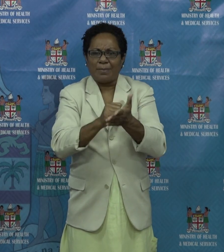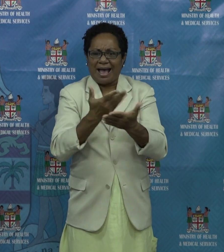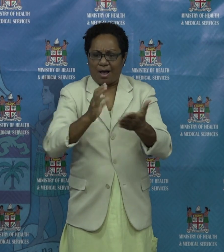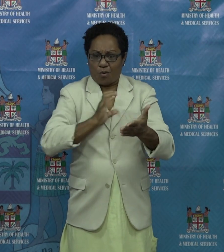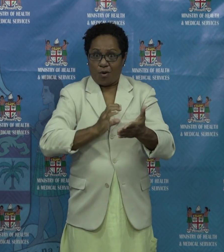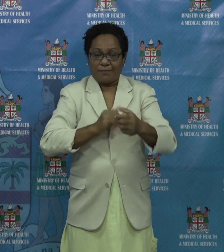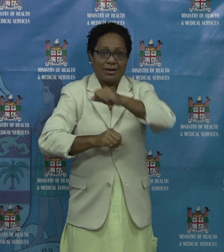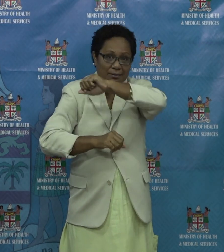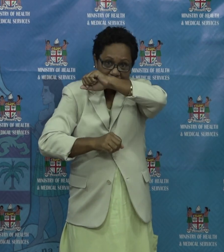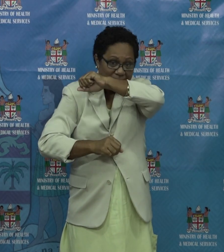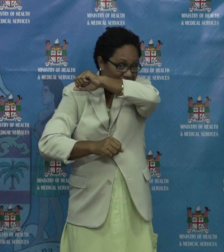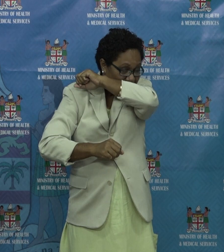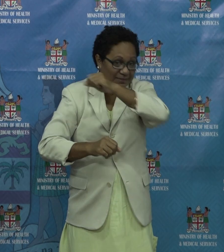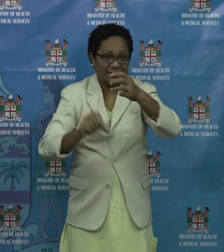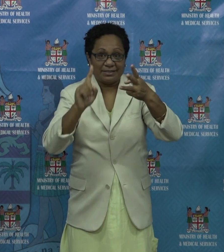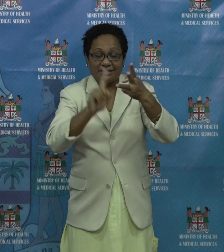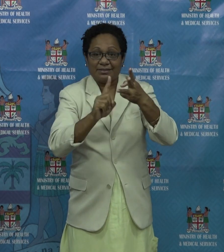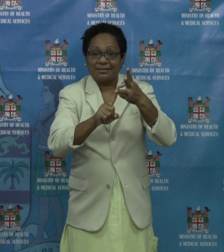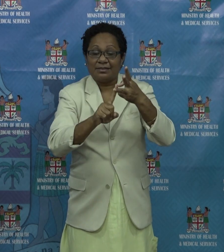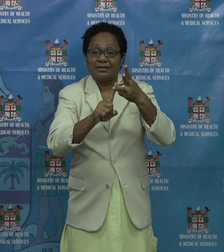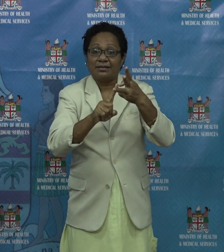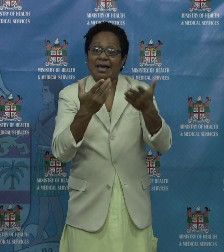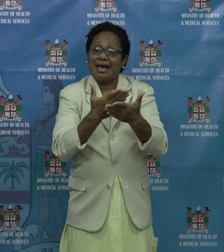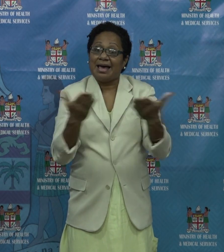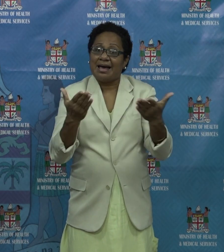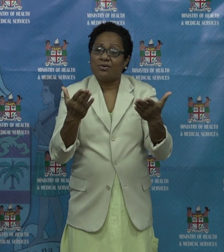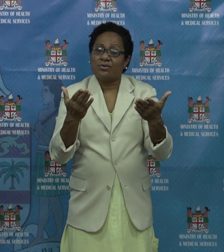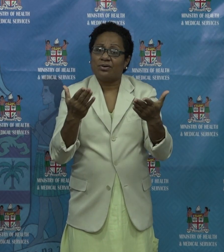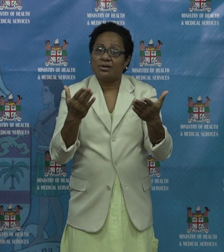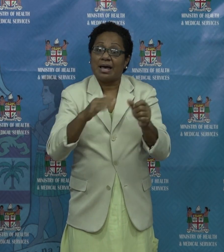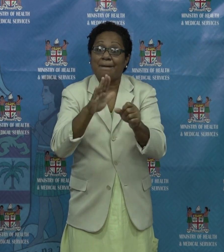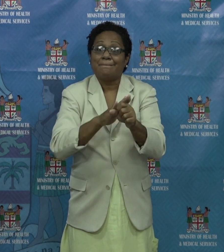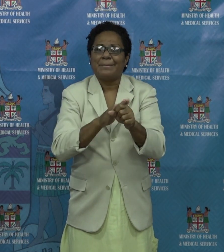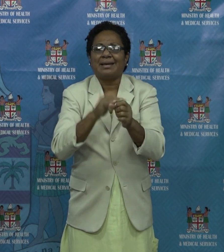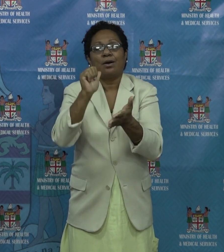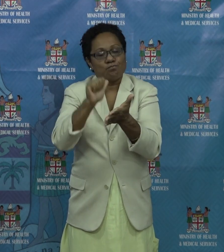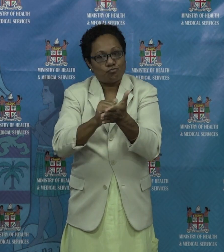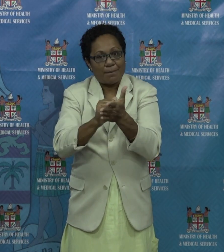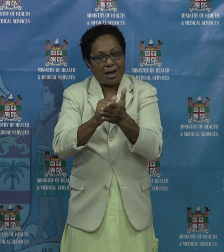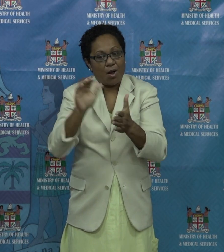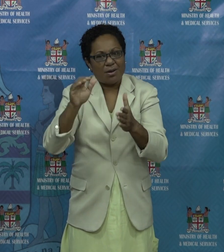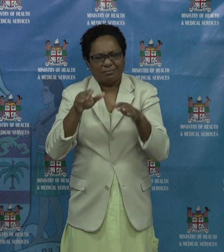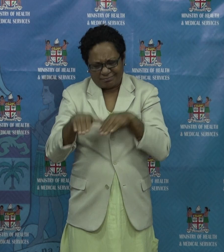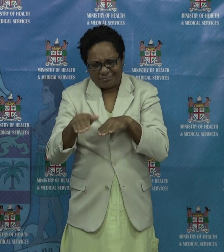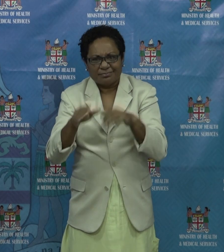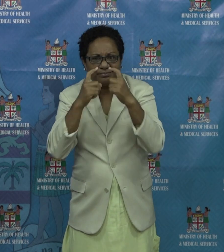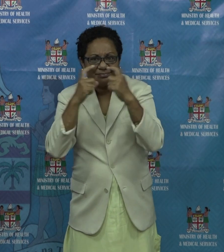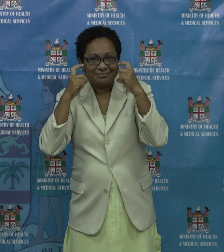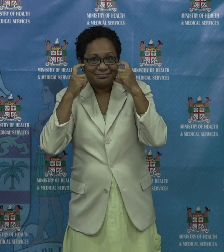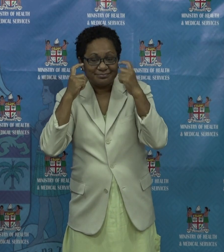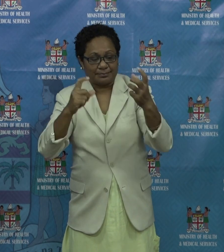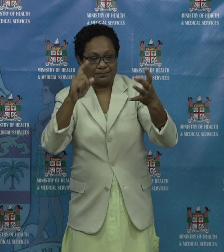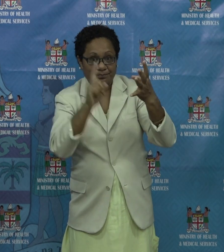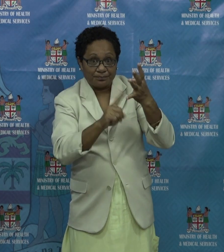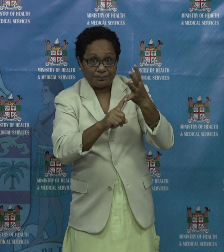etiquette, how to make proper homemade masks. Teach younger